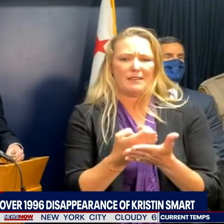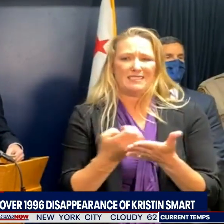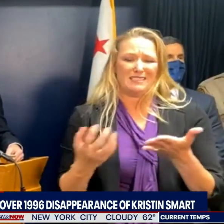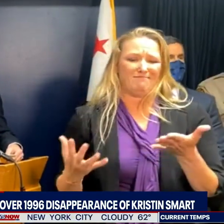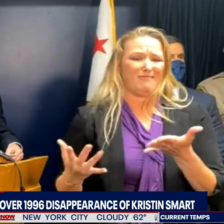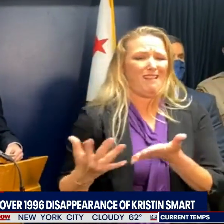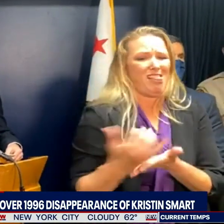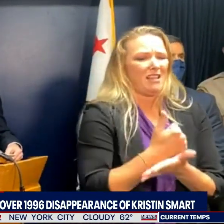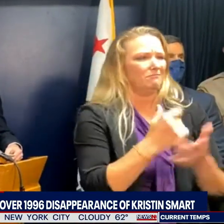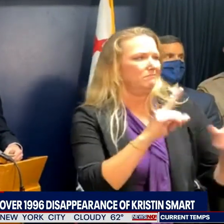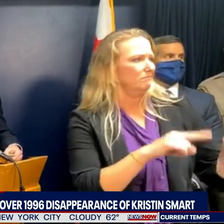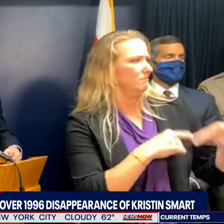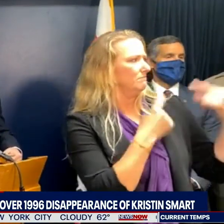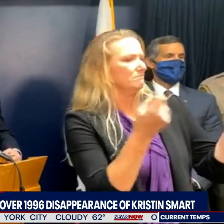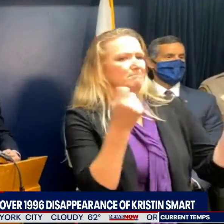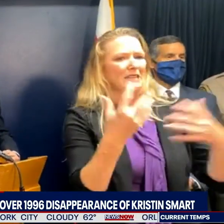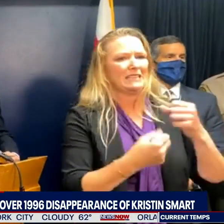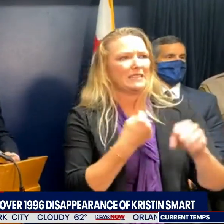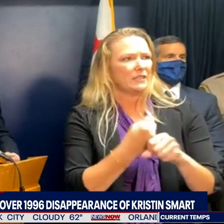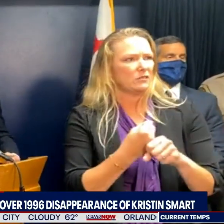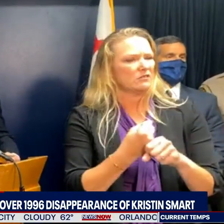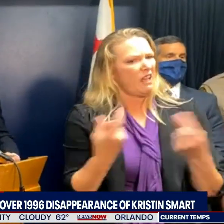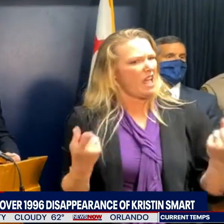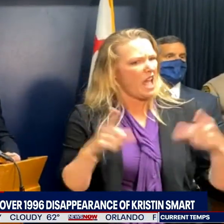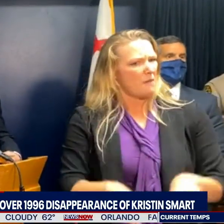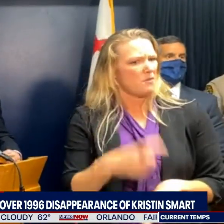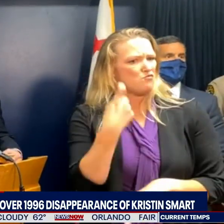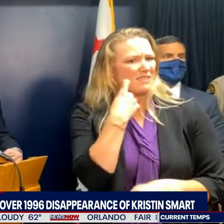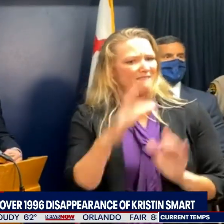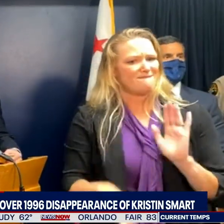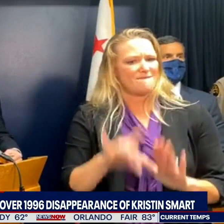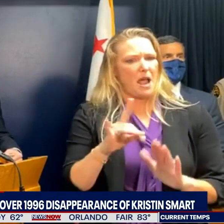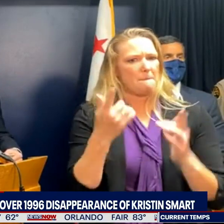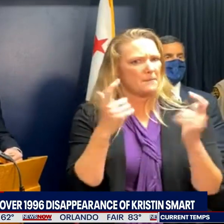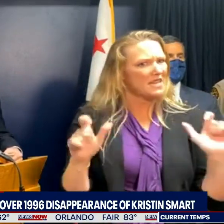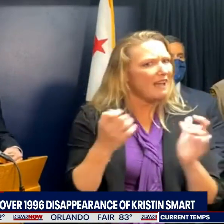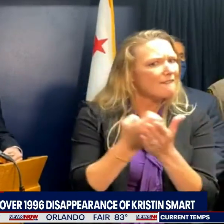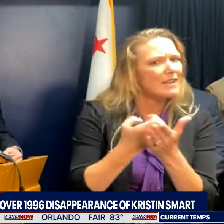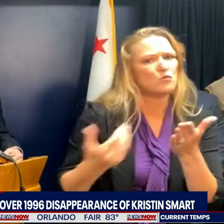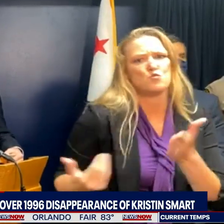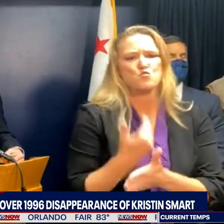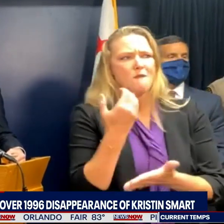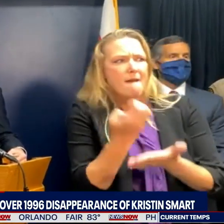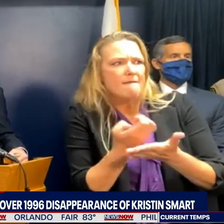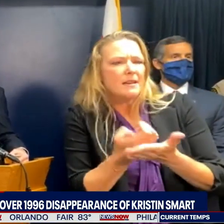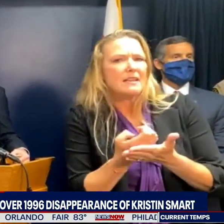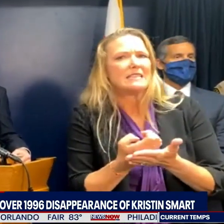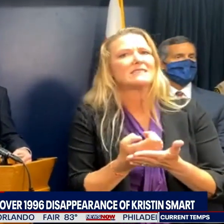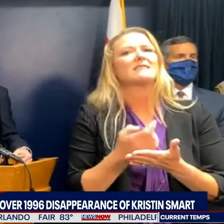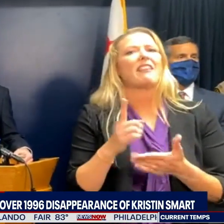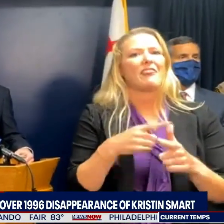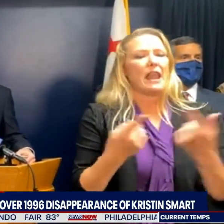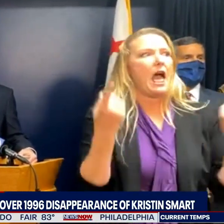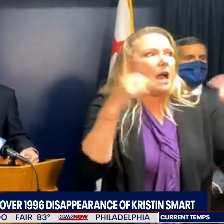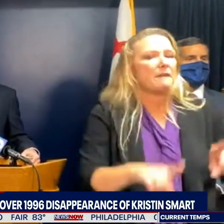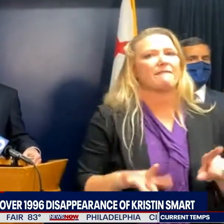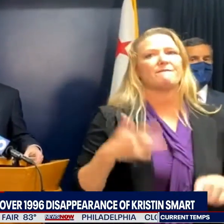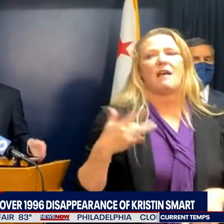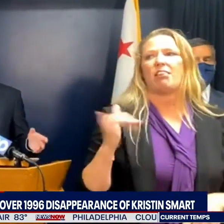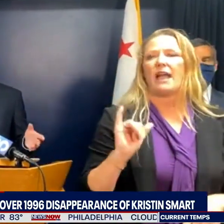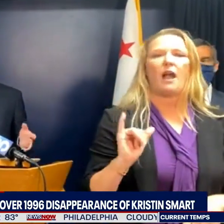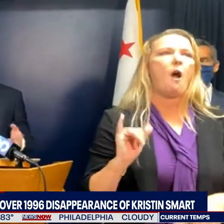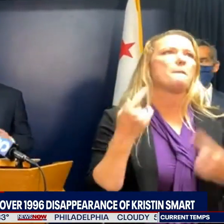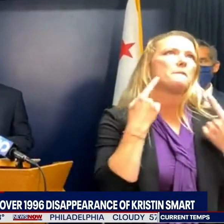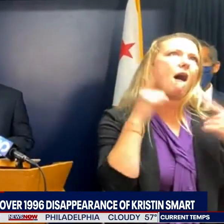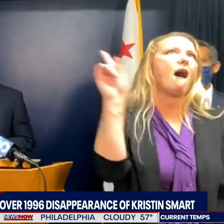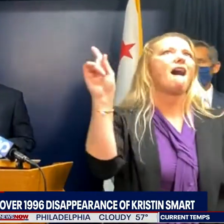really major piece of evidence that came forward here recently, or pieces of evidence that made you decide this is the time that we've got enough to go forward?